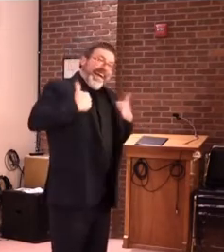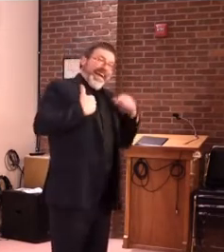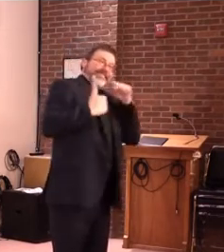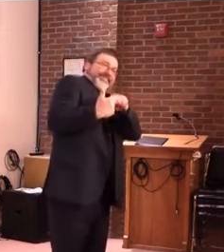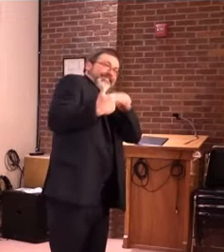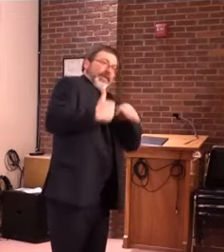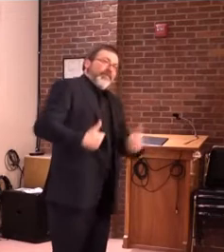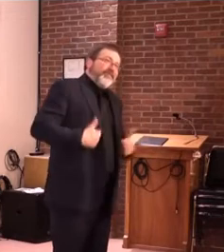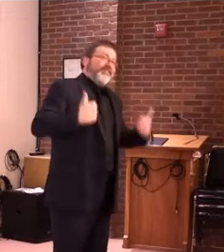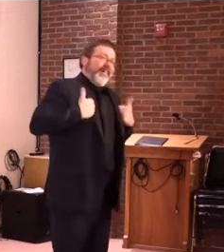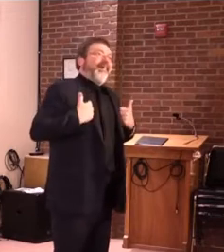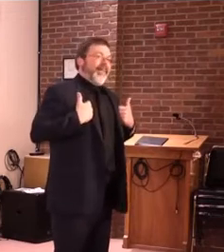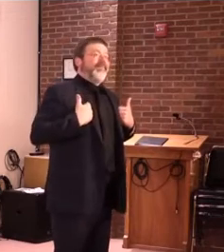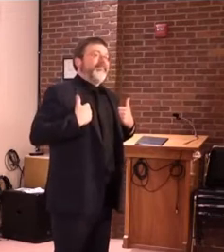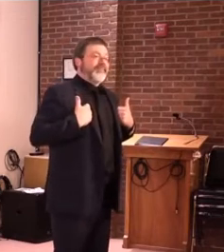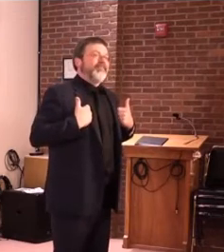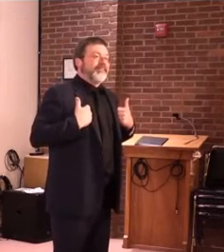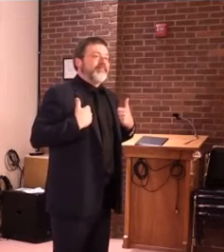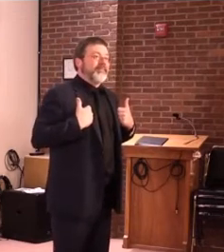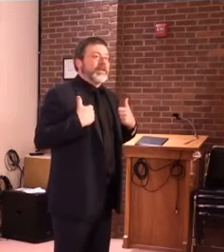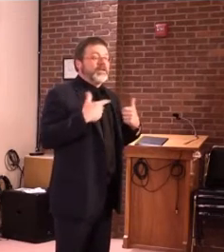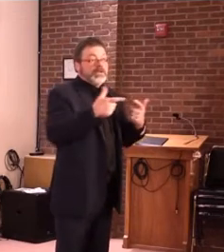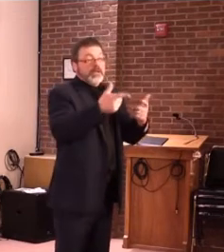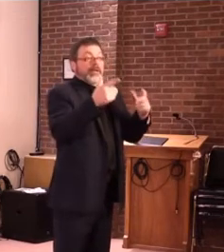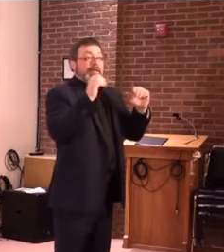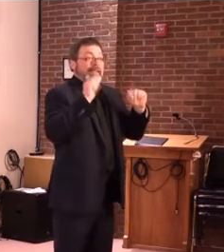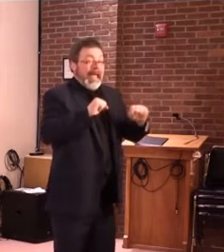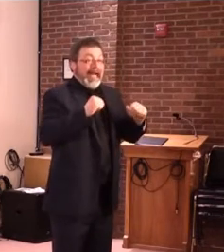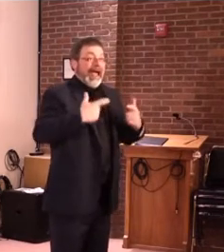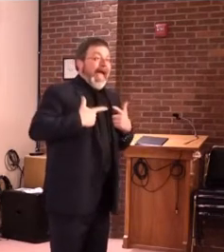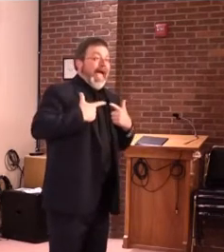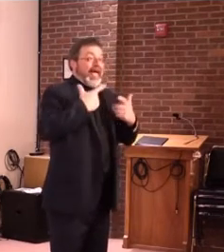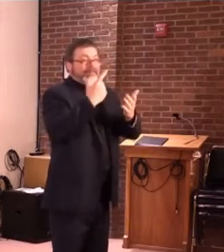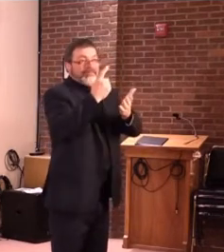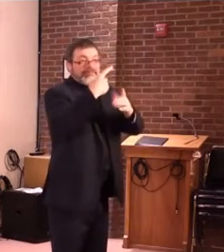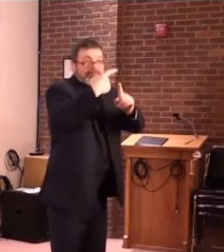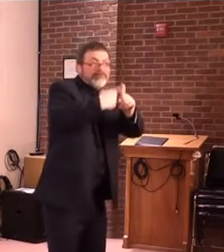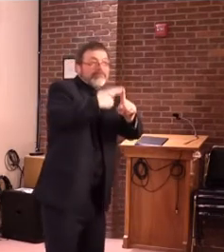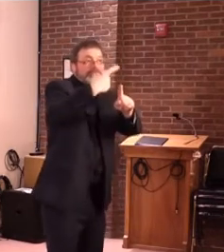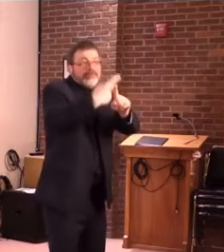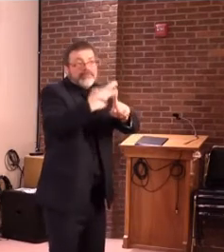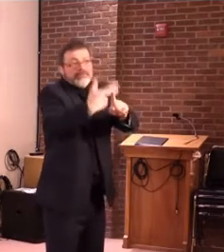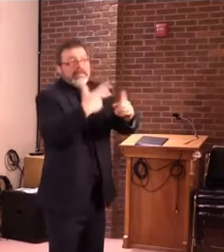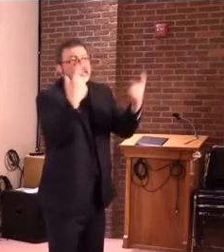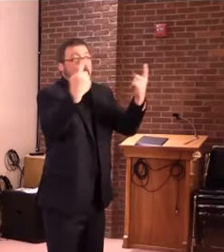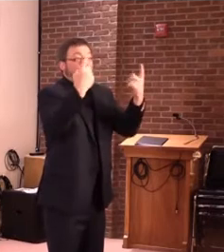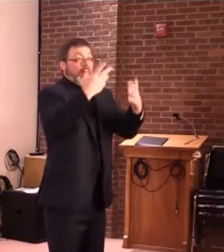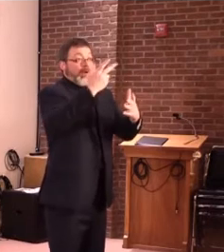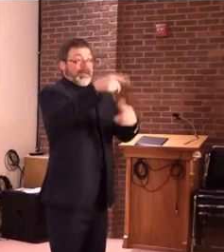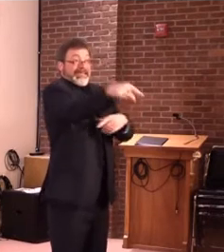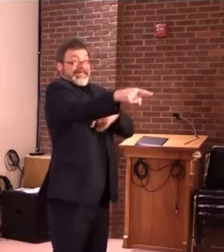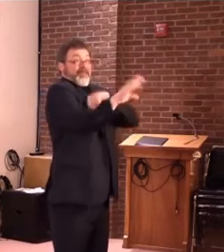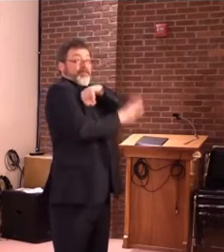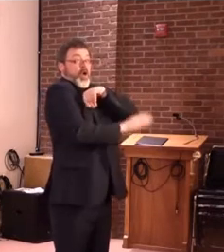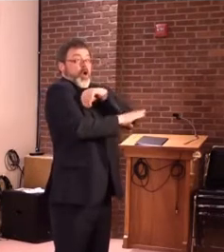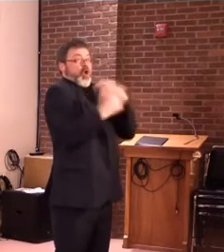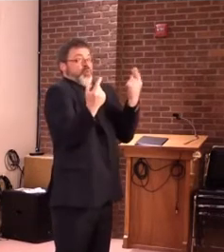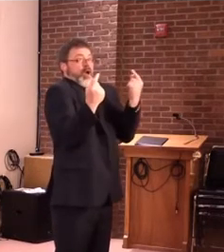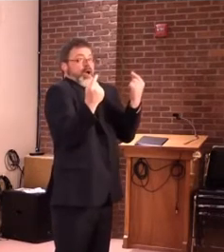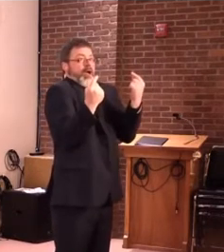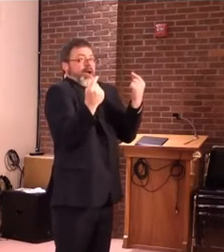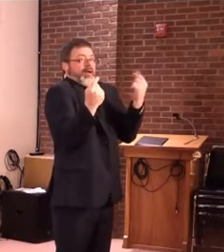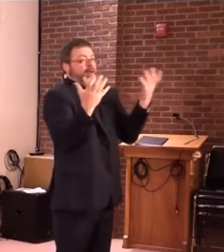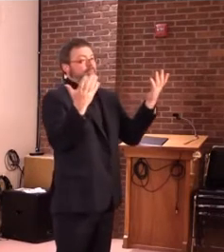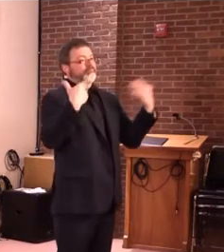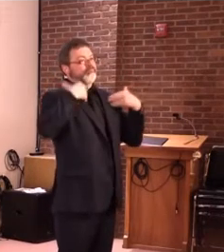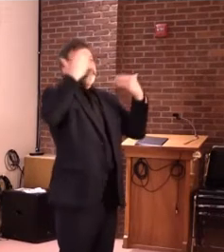month. And, you know, by fall, who knows? The world may be different. All through this whole entire process, it's week to week, it's day to